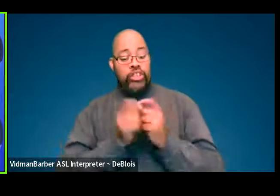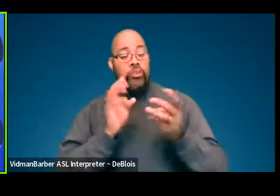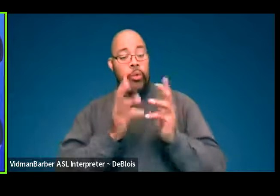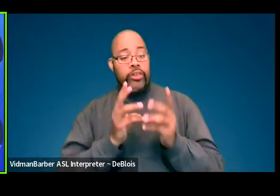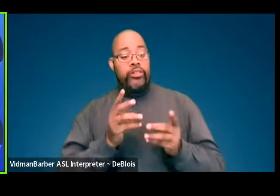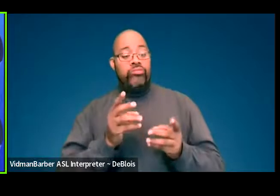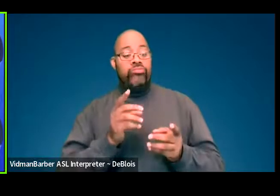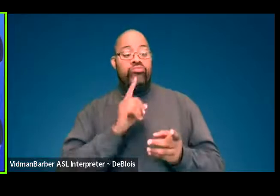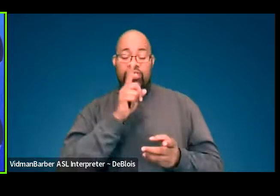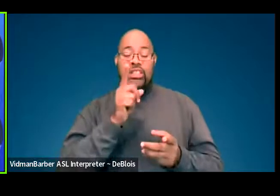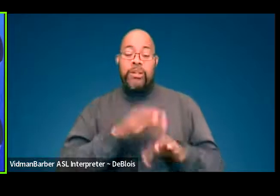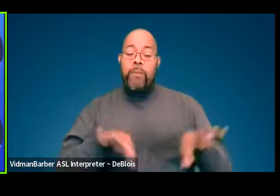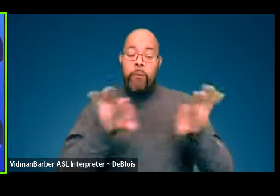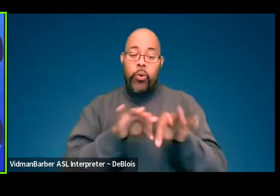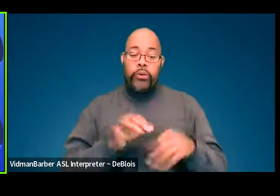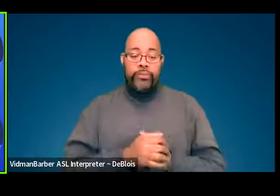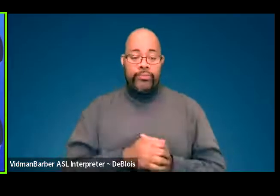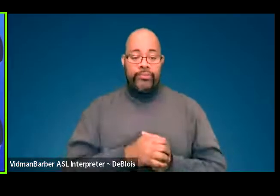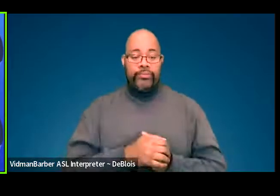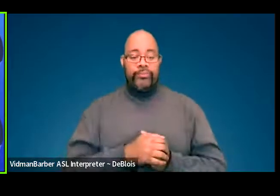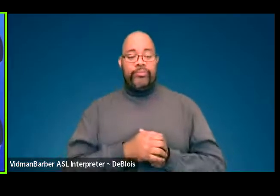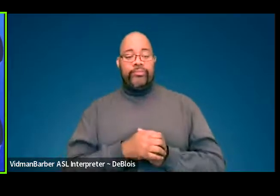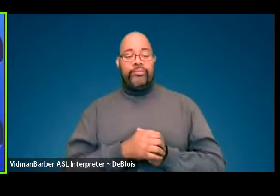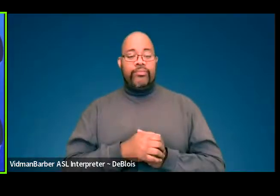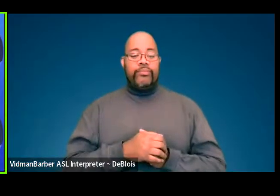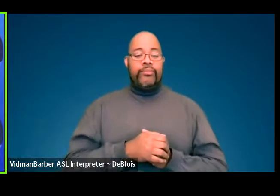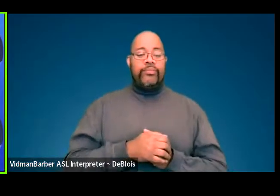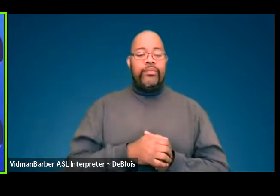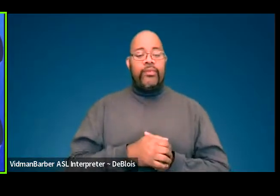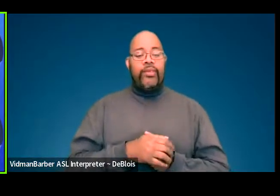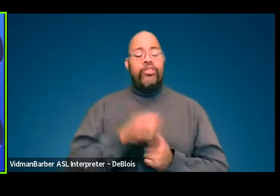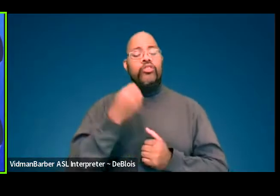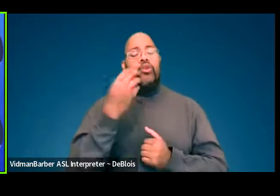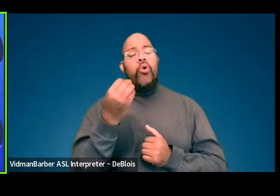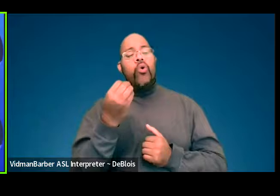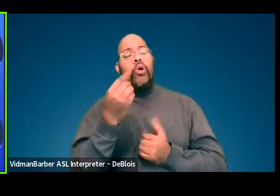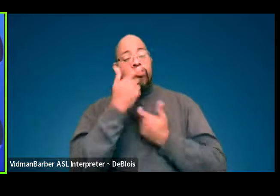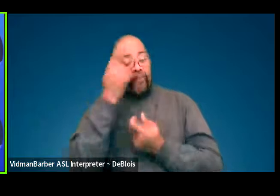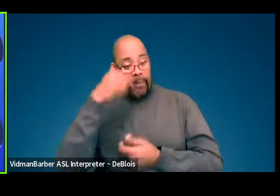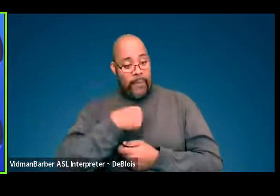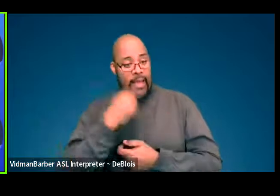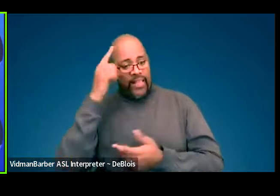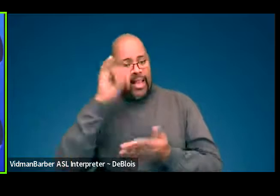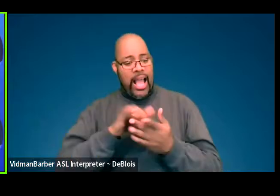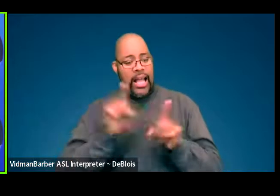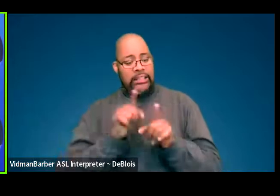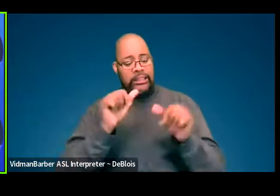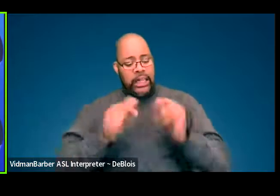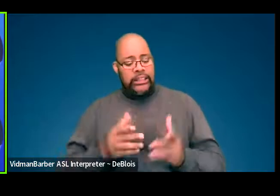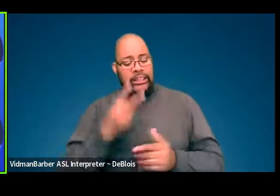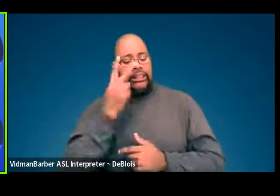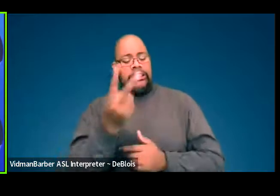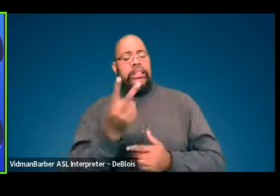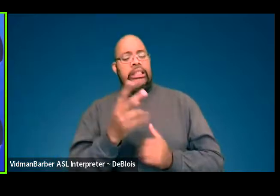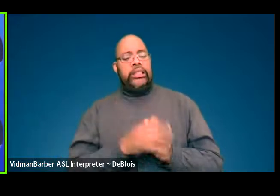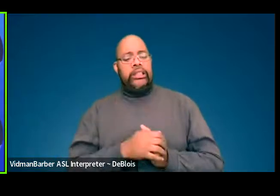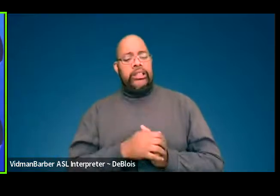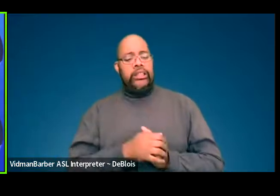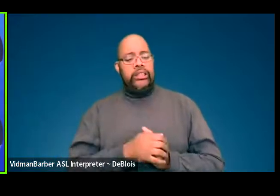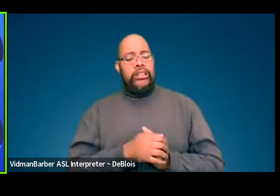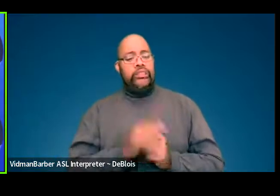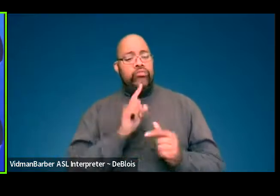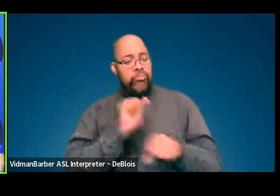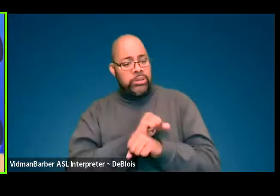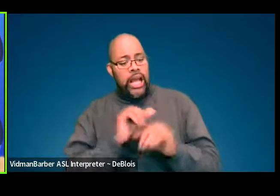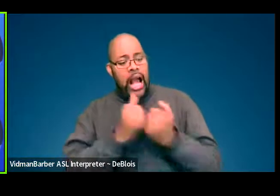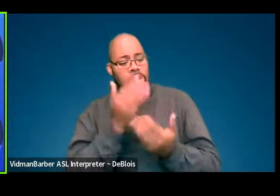is really important. Like, it's so interesting for me, I think, as a scientist, to see like literally